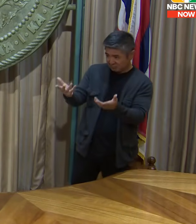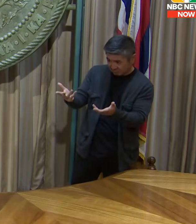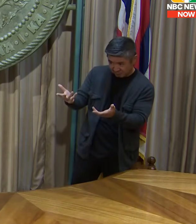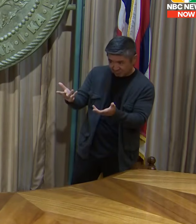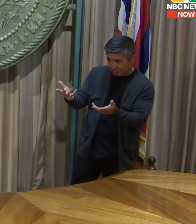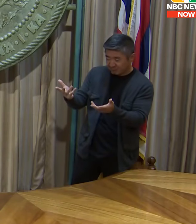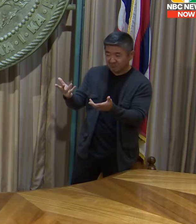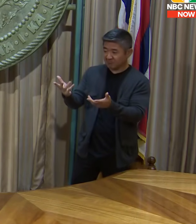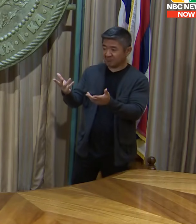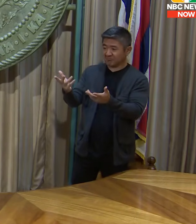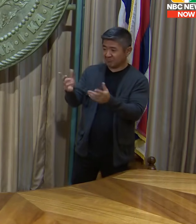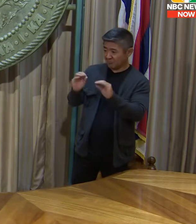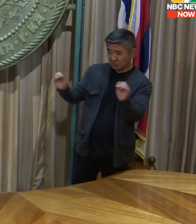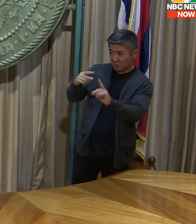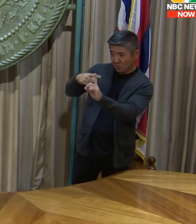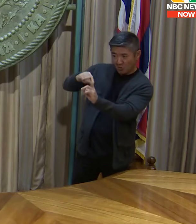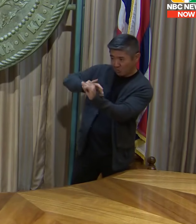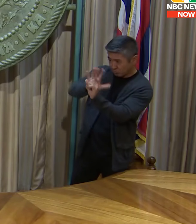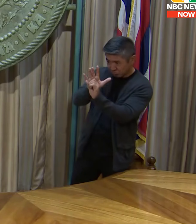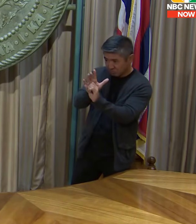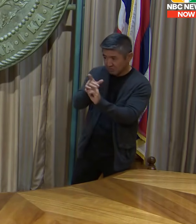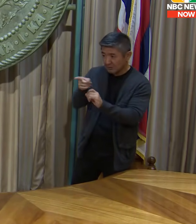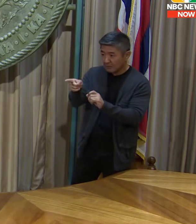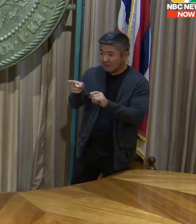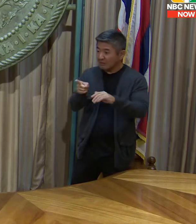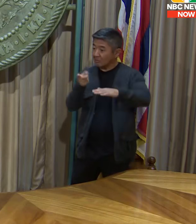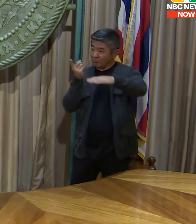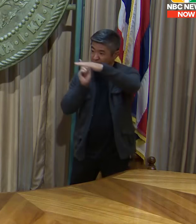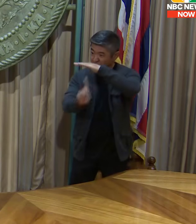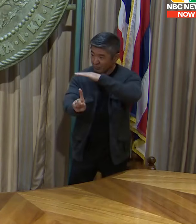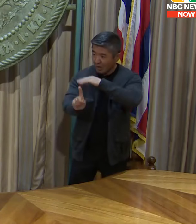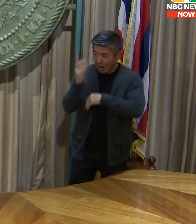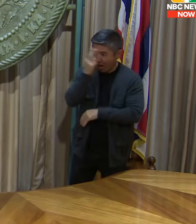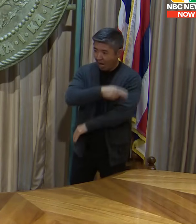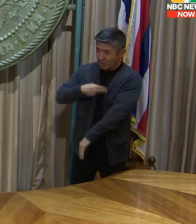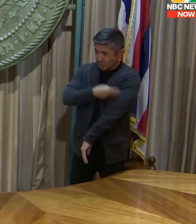the disease and would not require any additional quarantine.